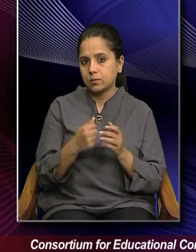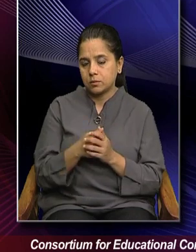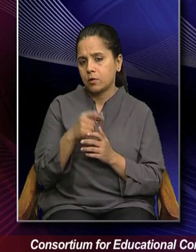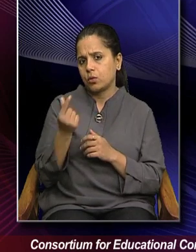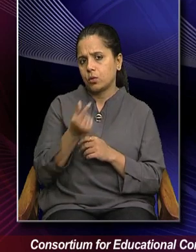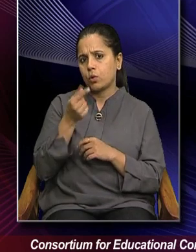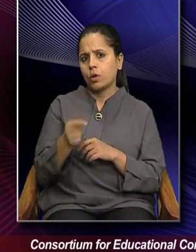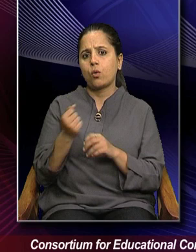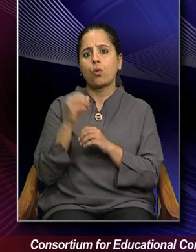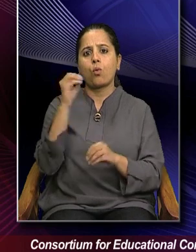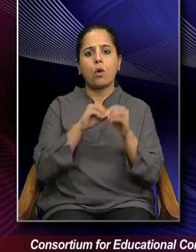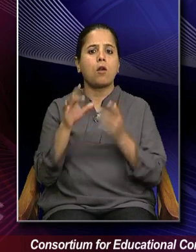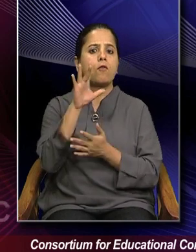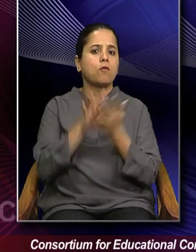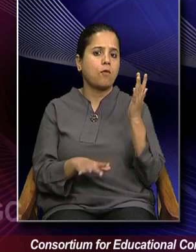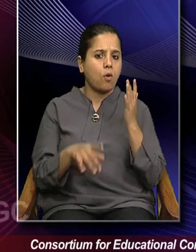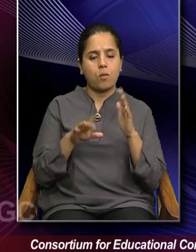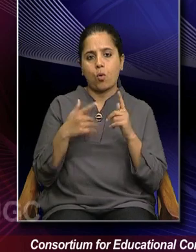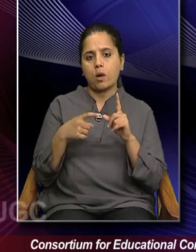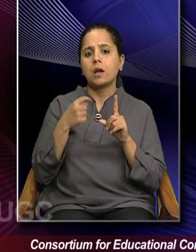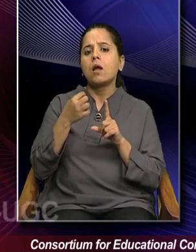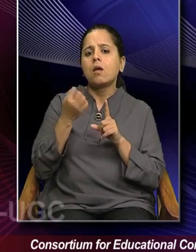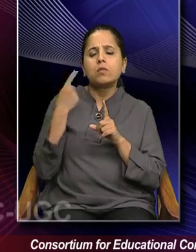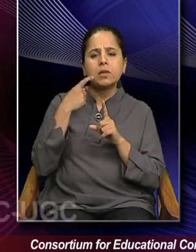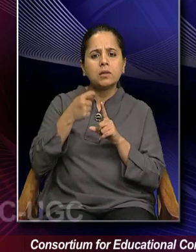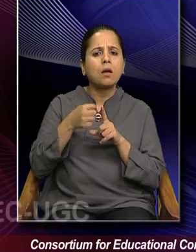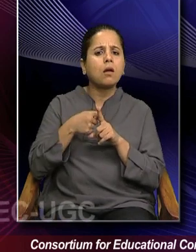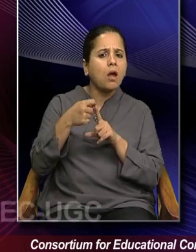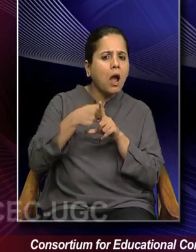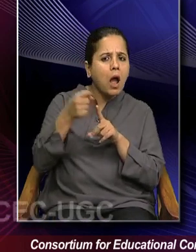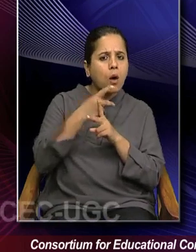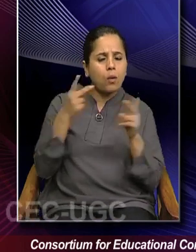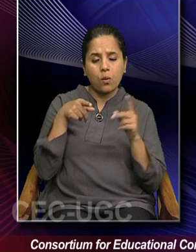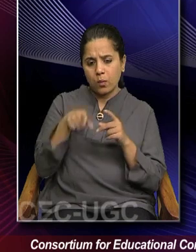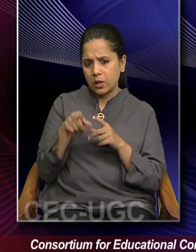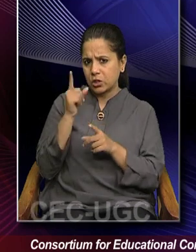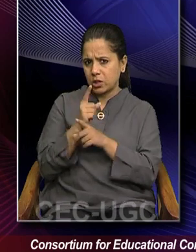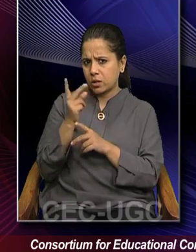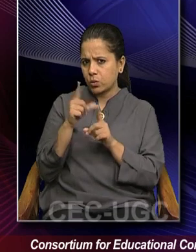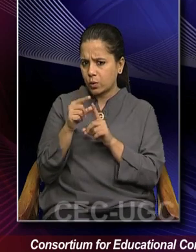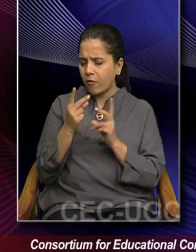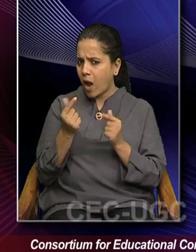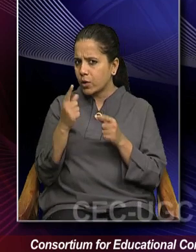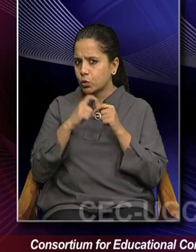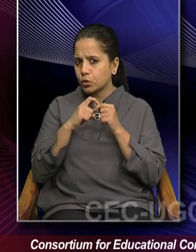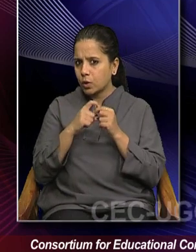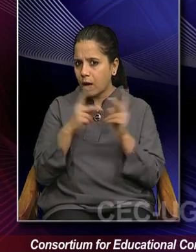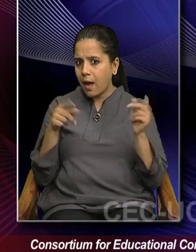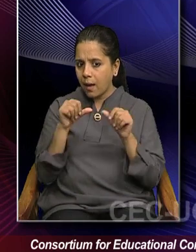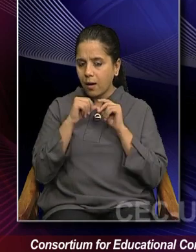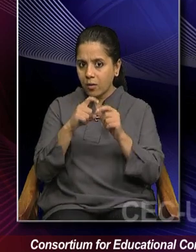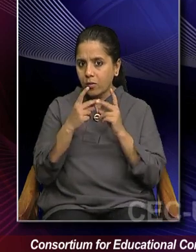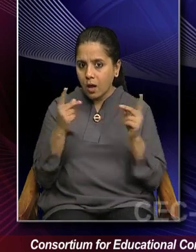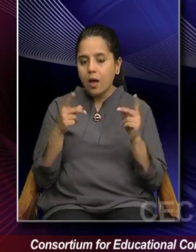using the Google Forms or Kahoot, a teacher conducts a quick quiz after